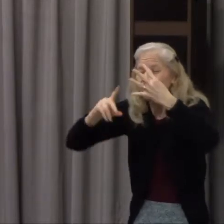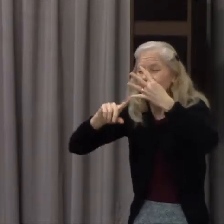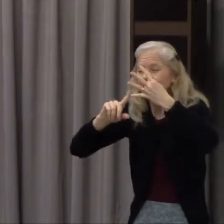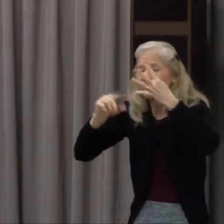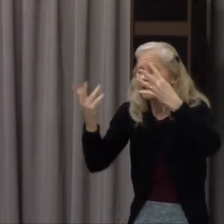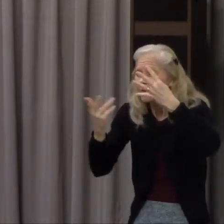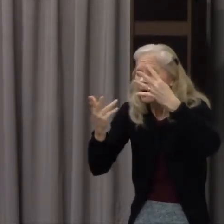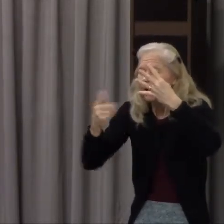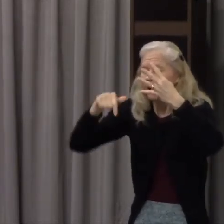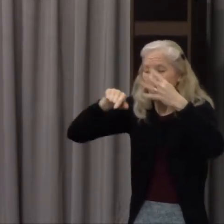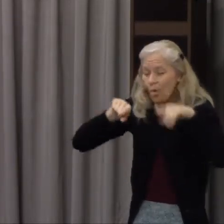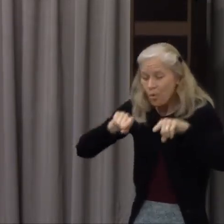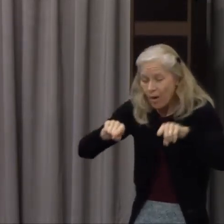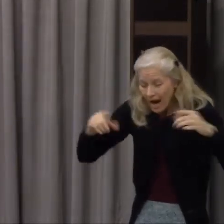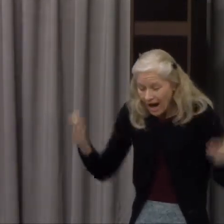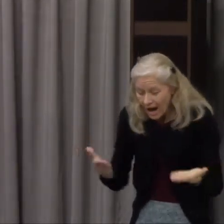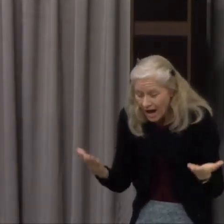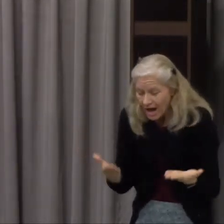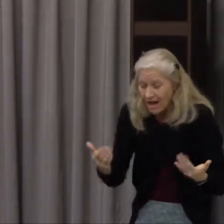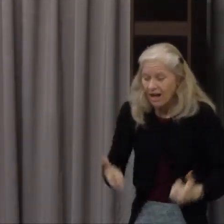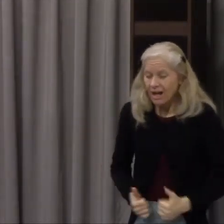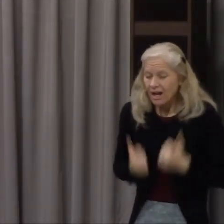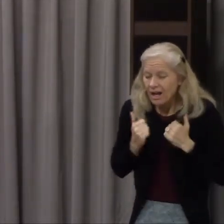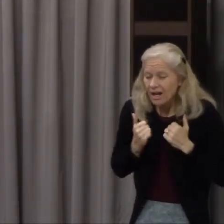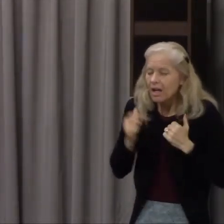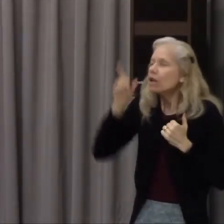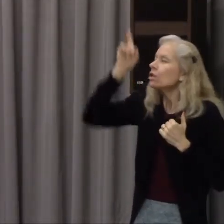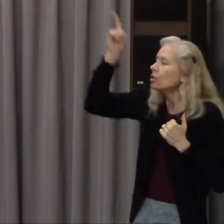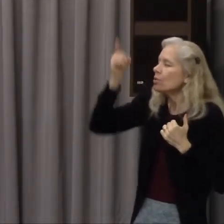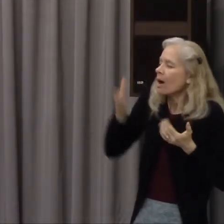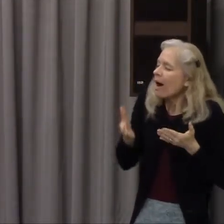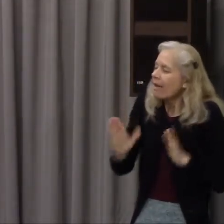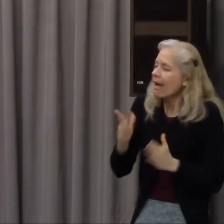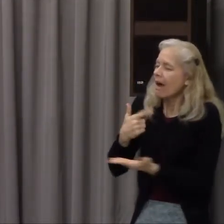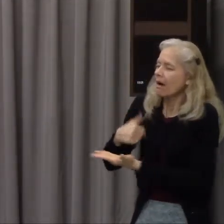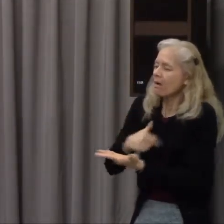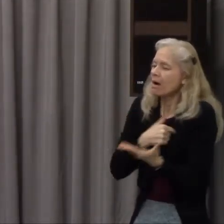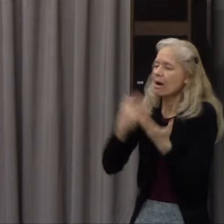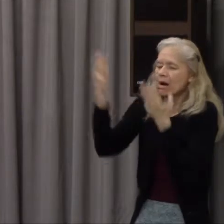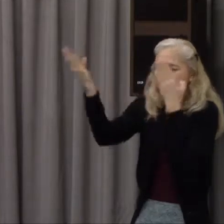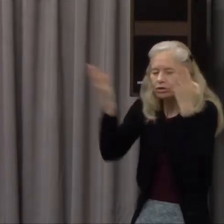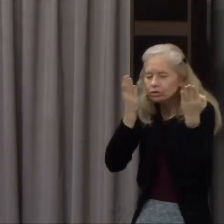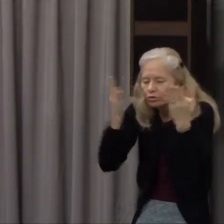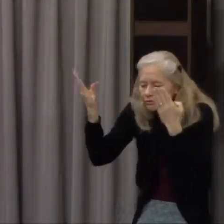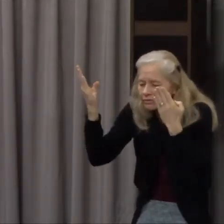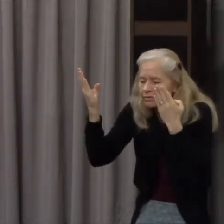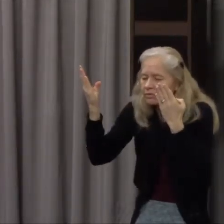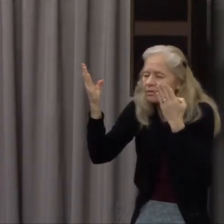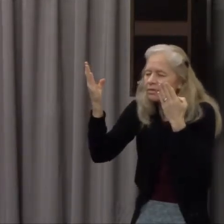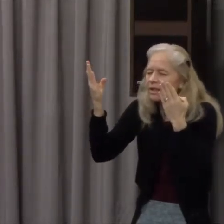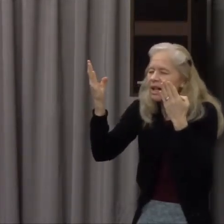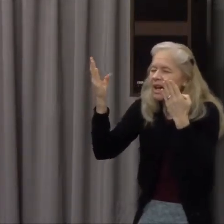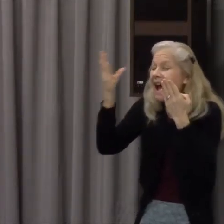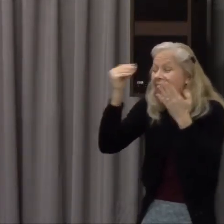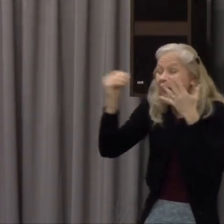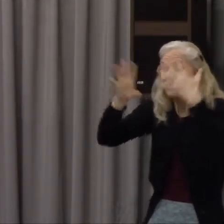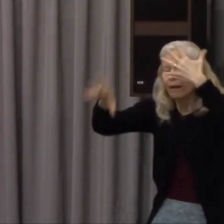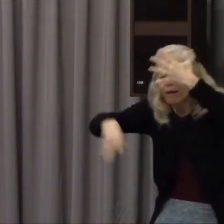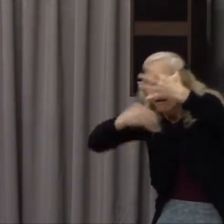that. You'd send your Spirit to live in our hearts. Father, we thank you and we praise you. I thank